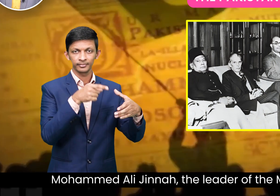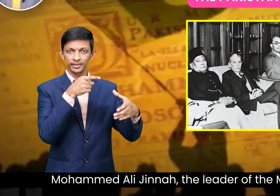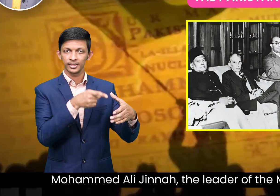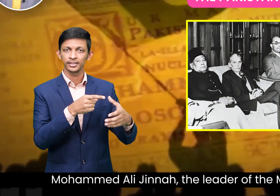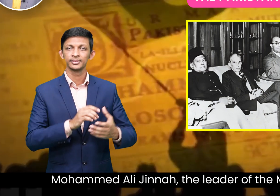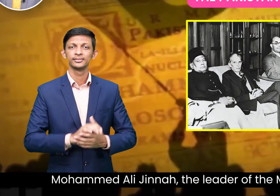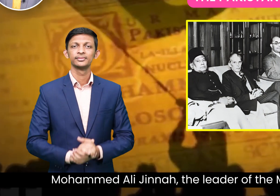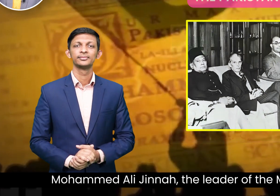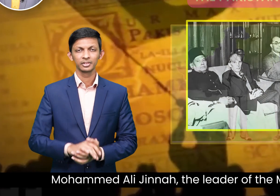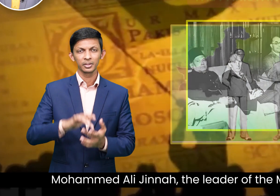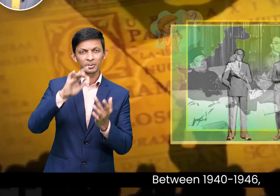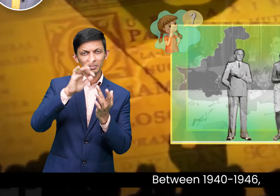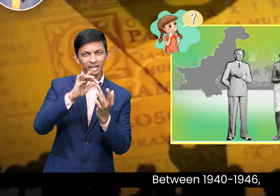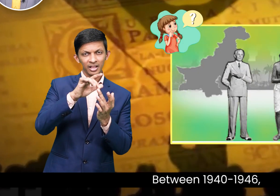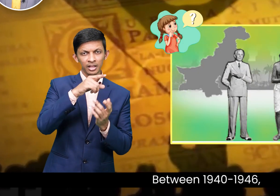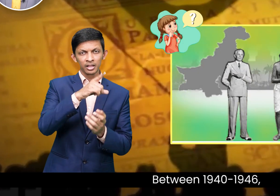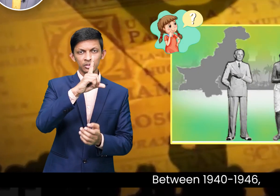League.